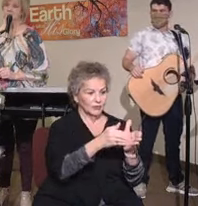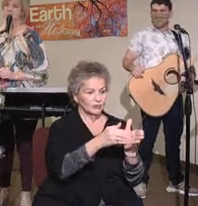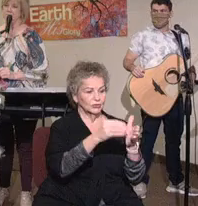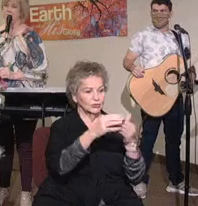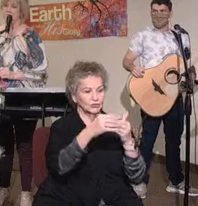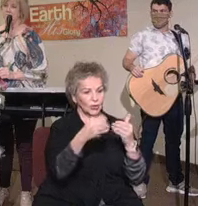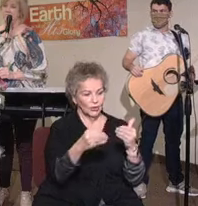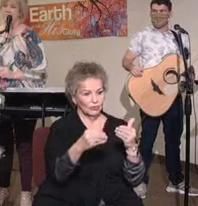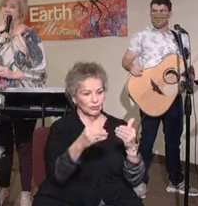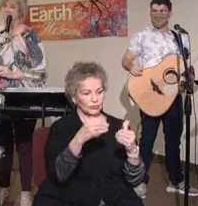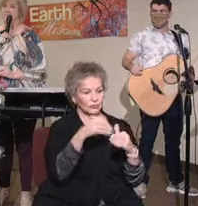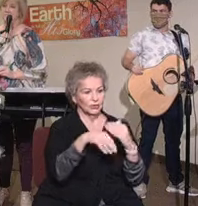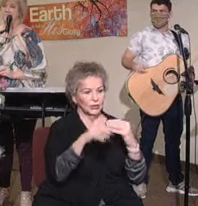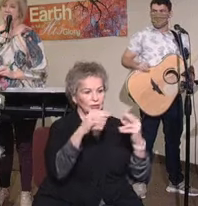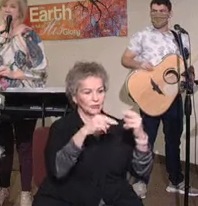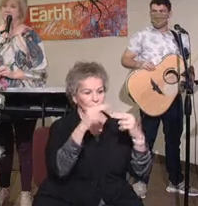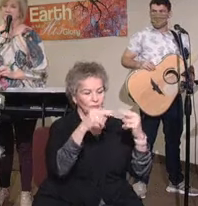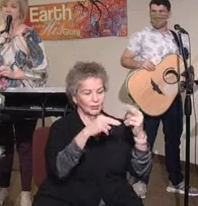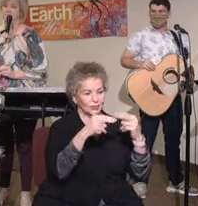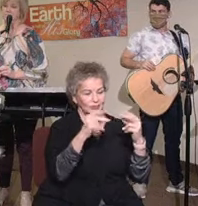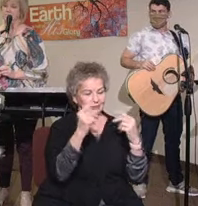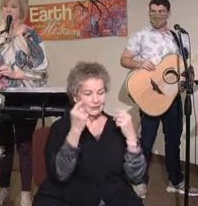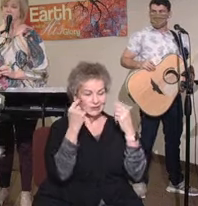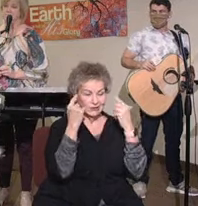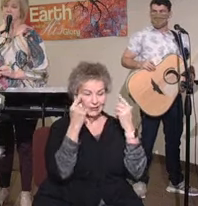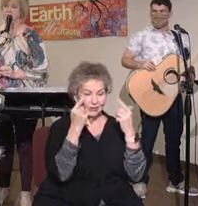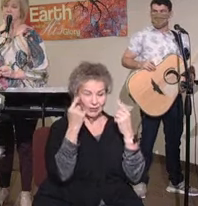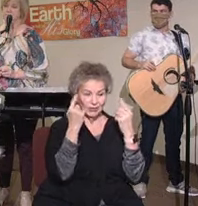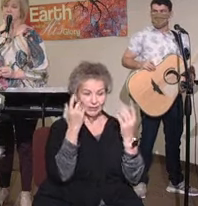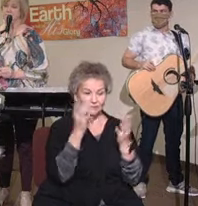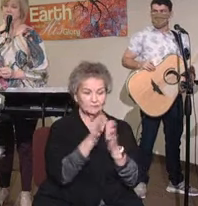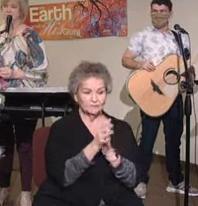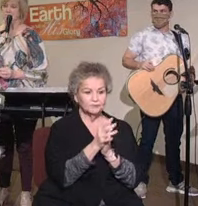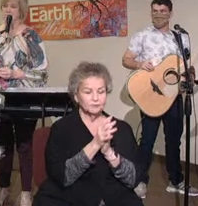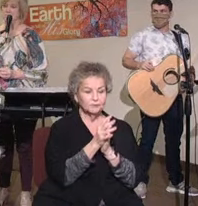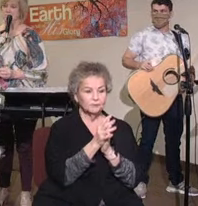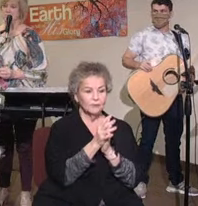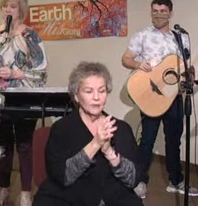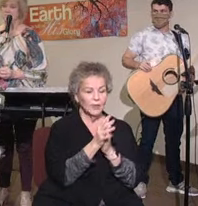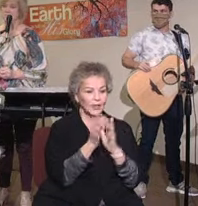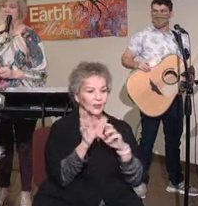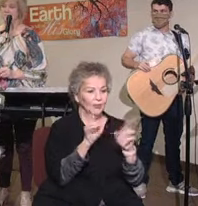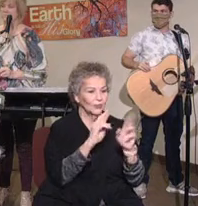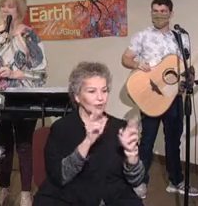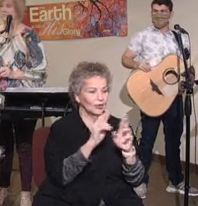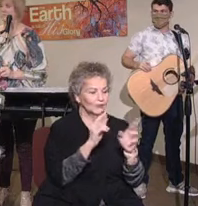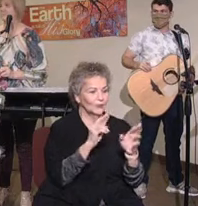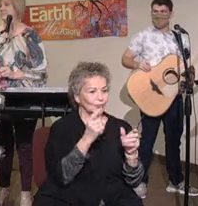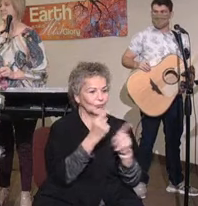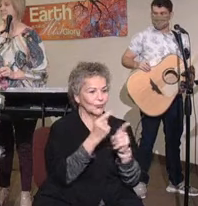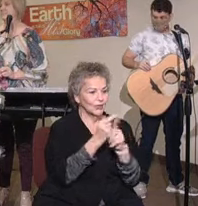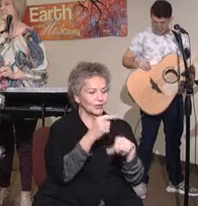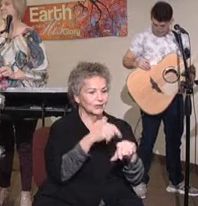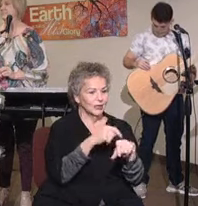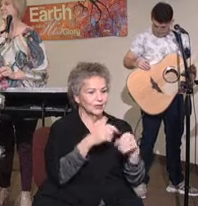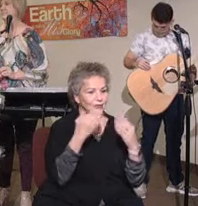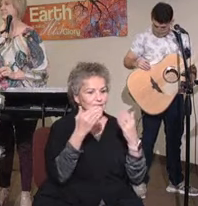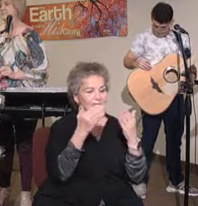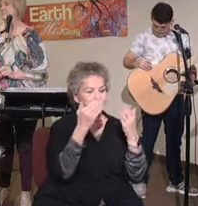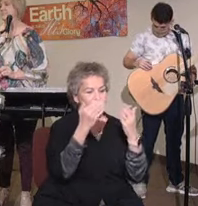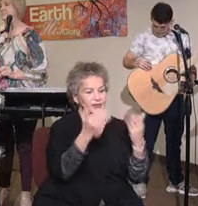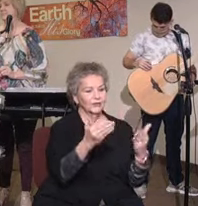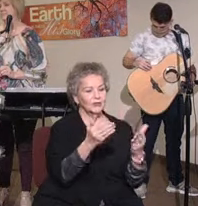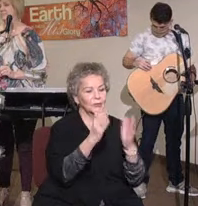$500,000. Yeah, I'll let that sink in for a moment. I've been waiting for the right time. It's Thanksgiving, and we're praising the Lord for all